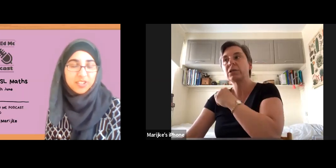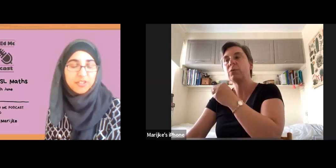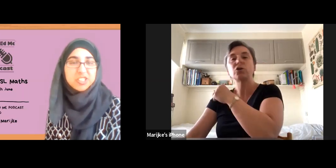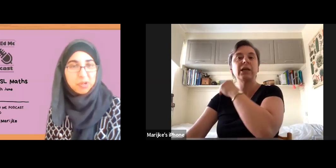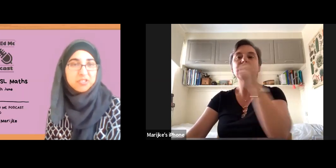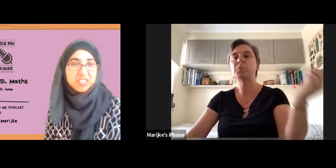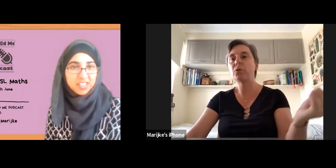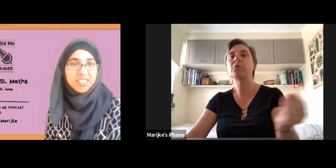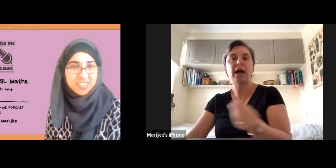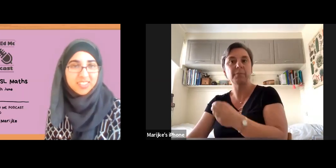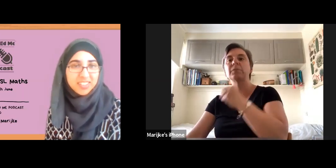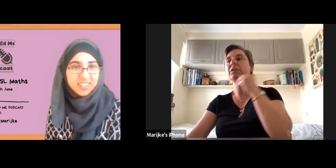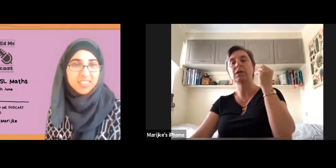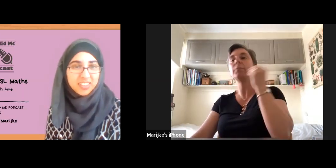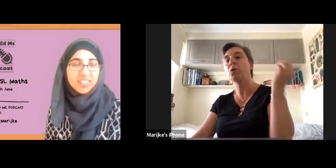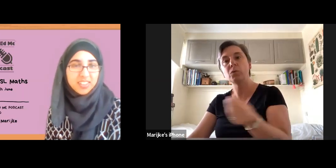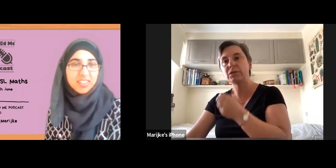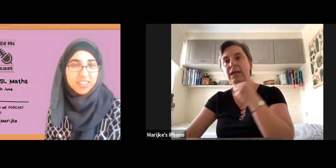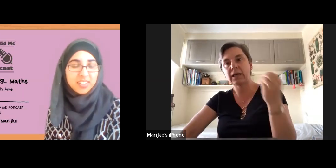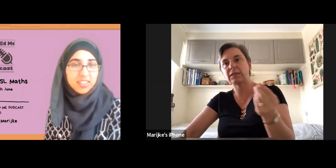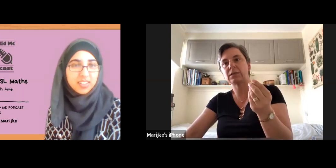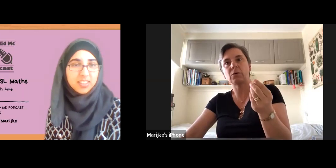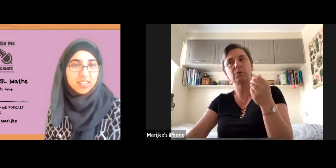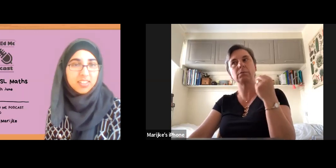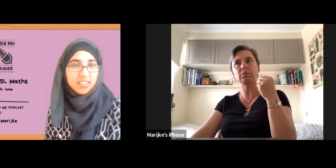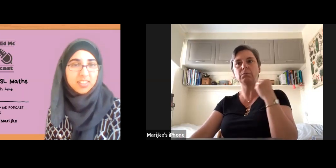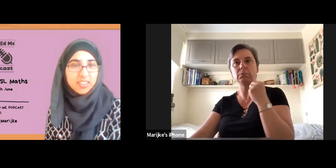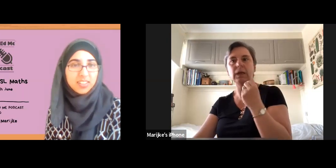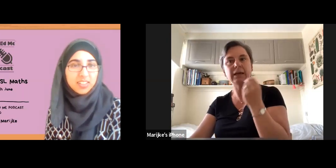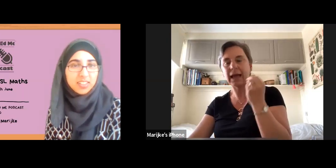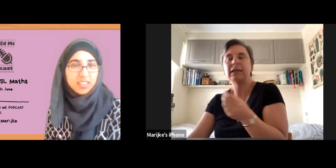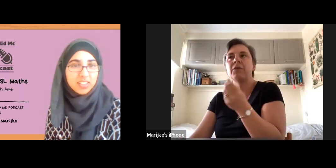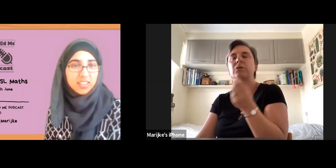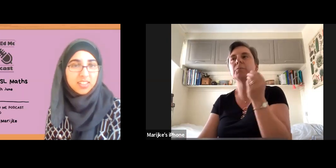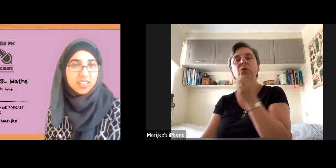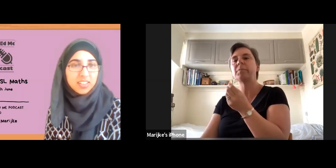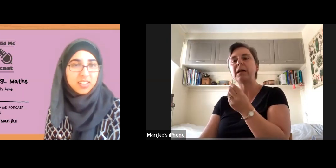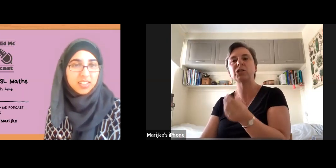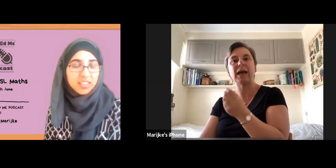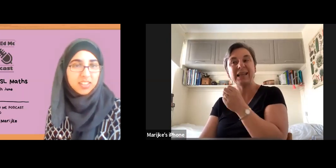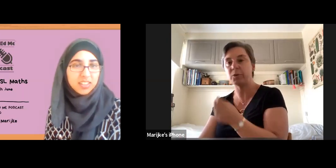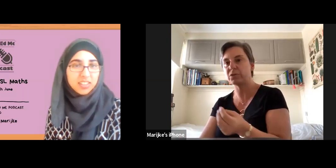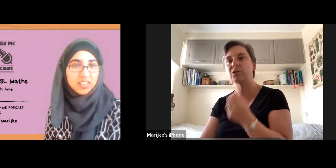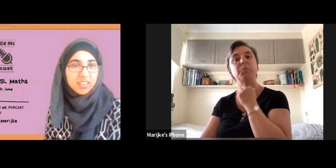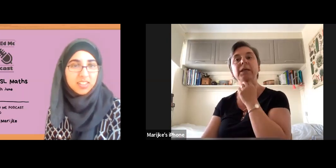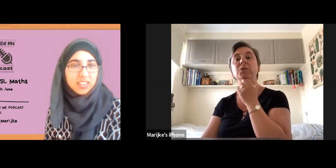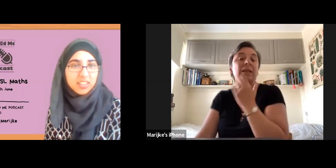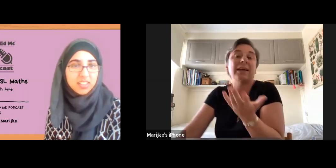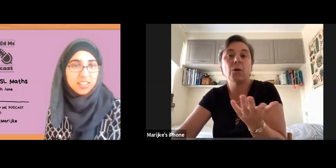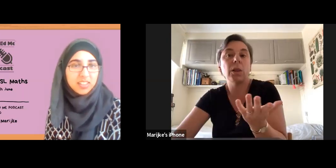watch English programs, music. So if you would go to Belgium, any person you speak to, a bit like in Holland,